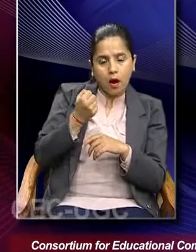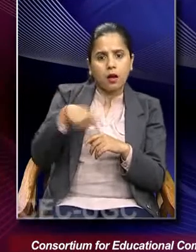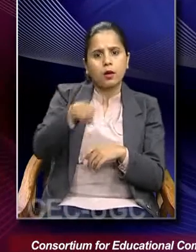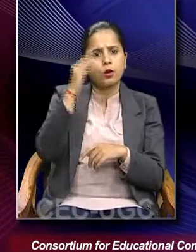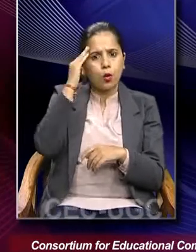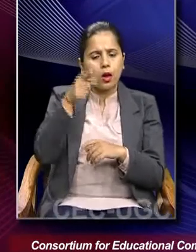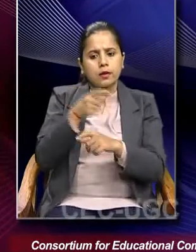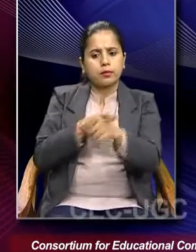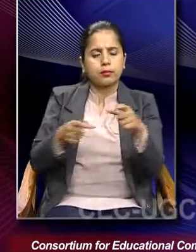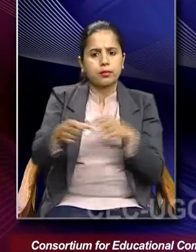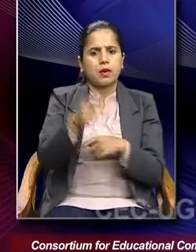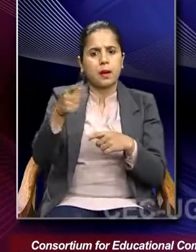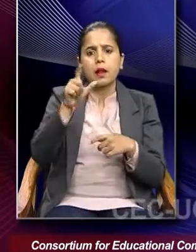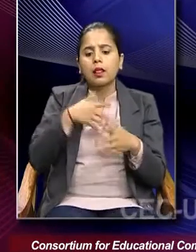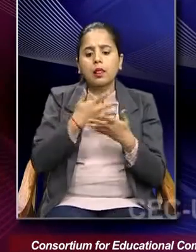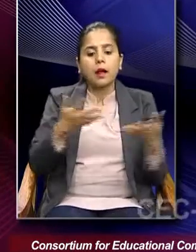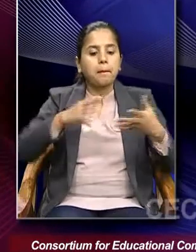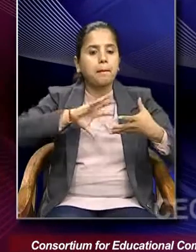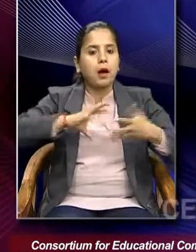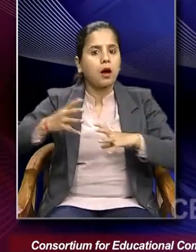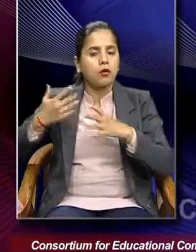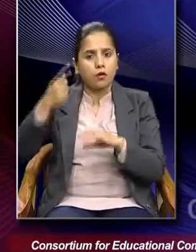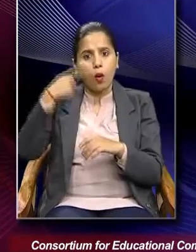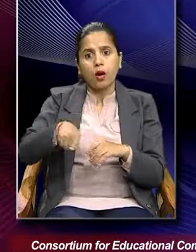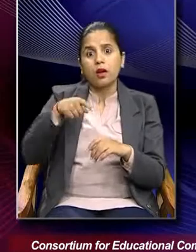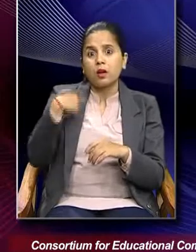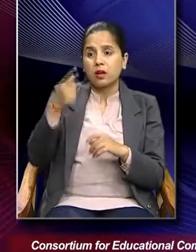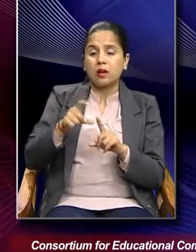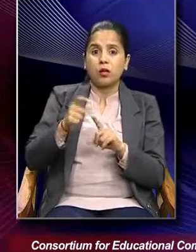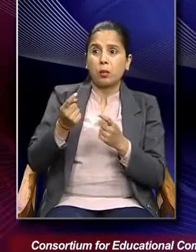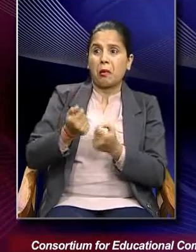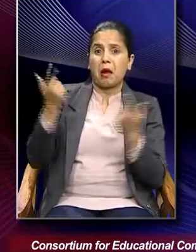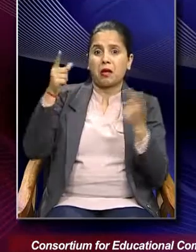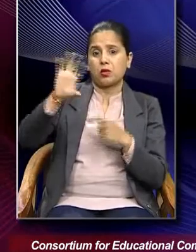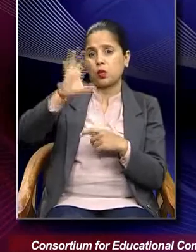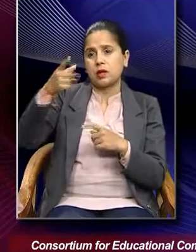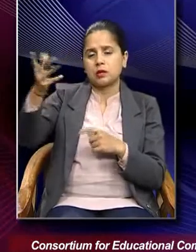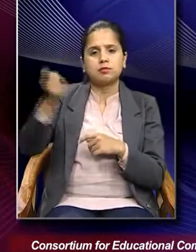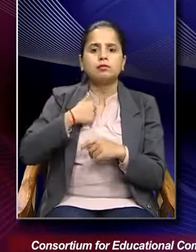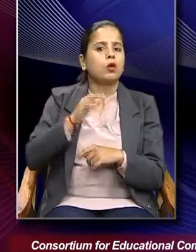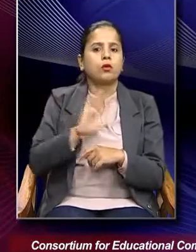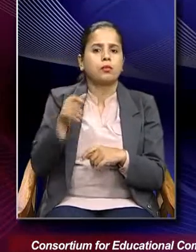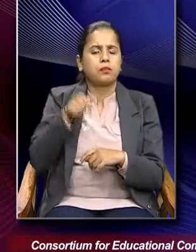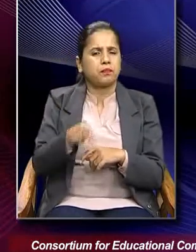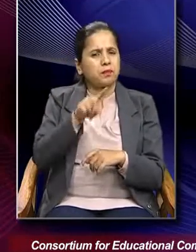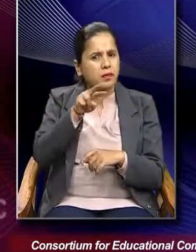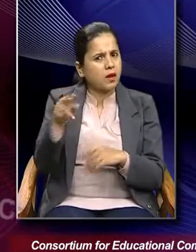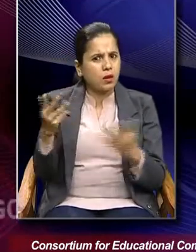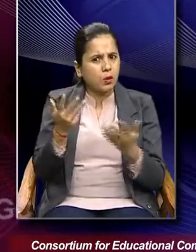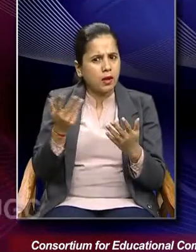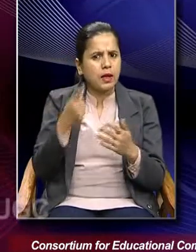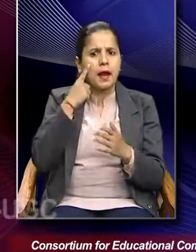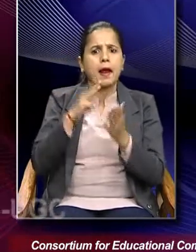not purchase the manufactured products from the rich countries, from the richer countries. Now here, what is the meaning of